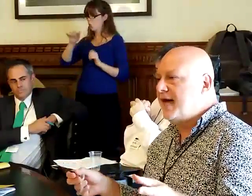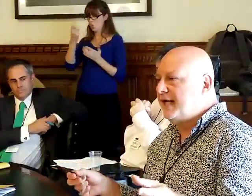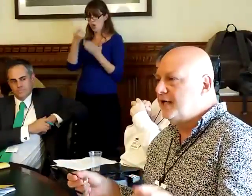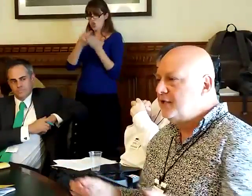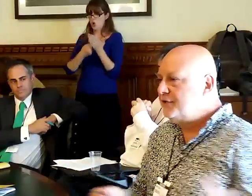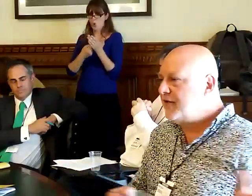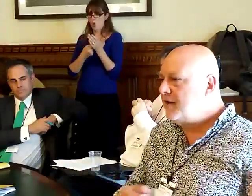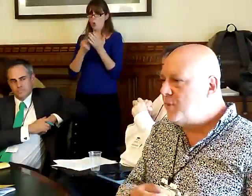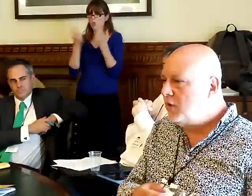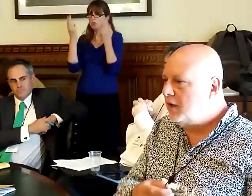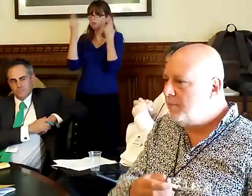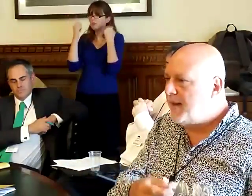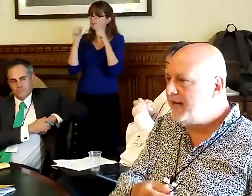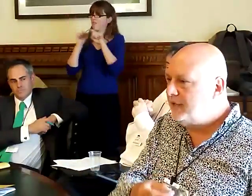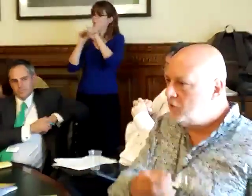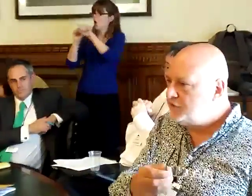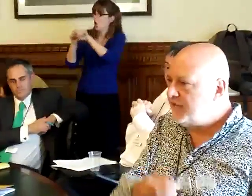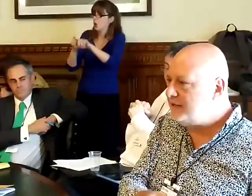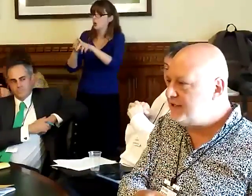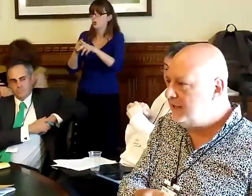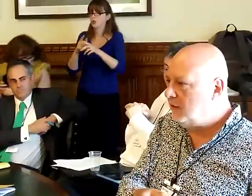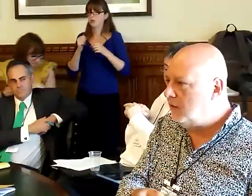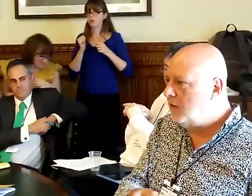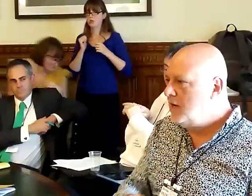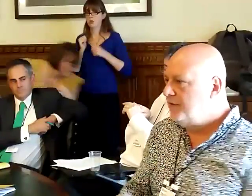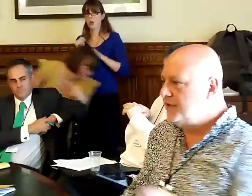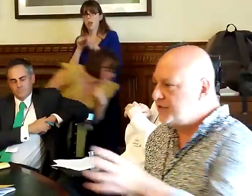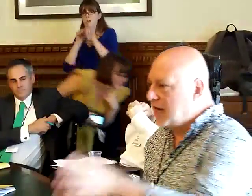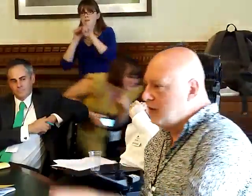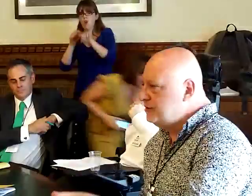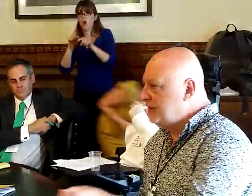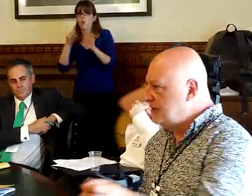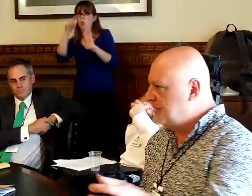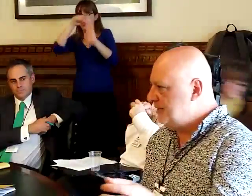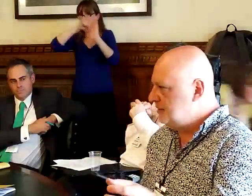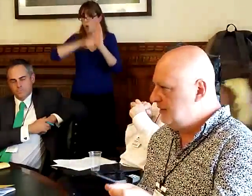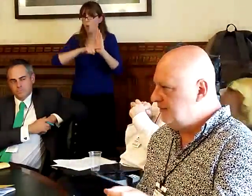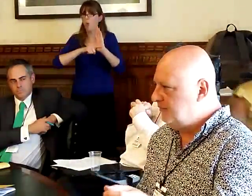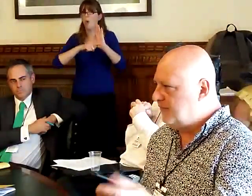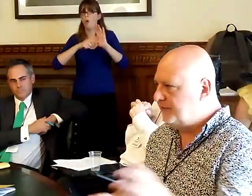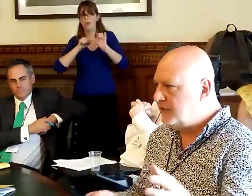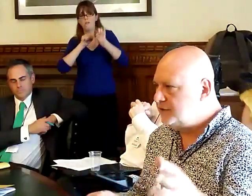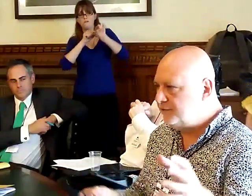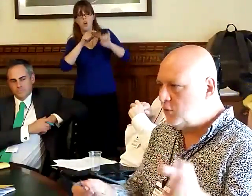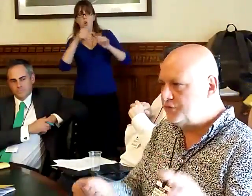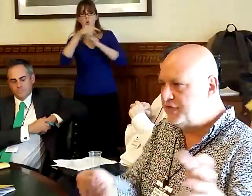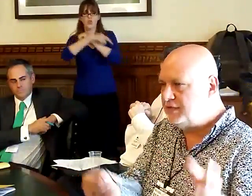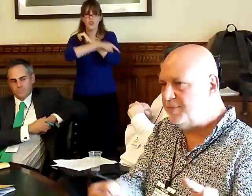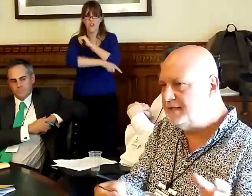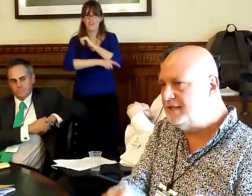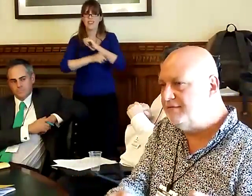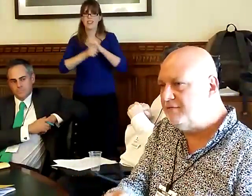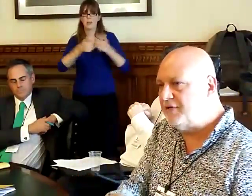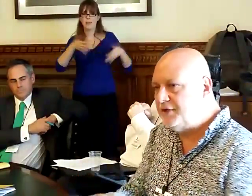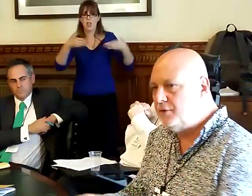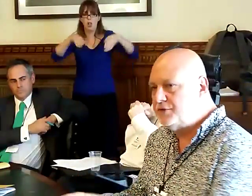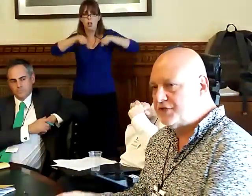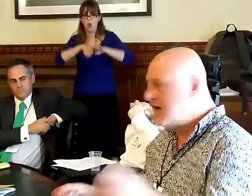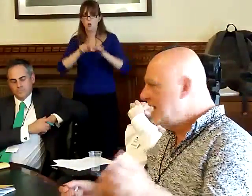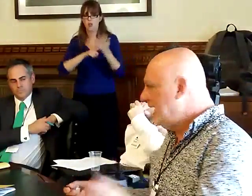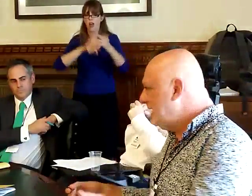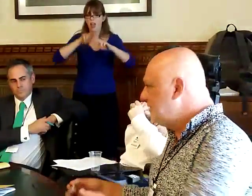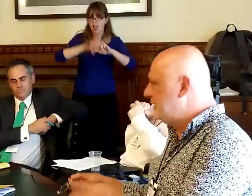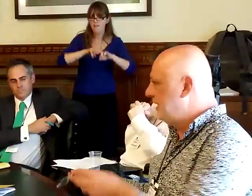do they obey? Do they obey austerity law that's closed the independent living fund, that has forced independent living